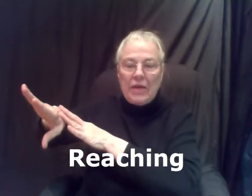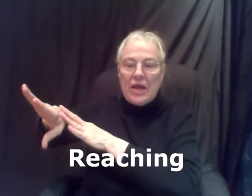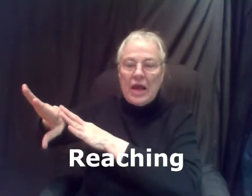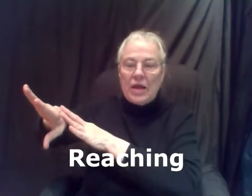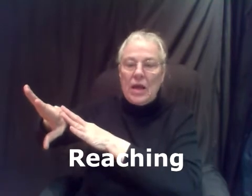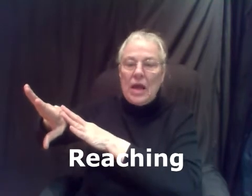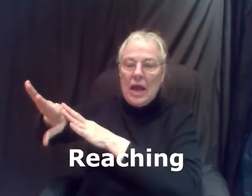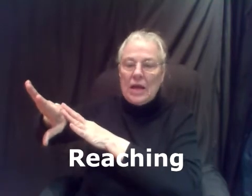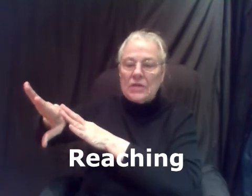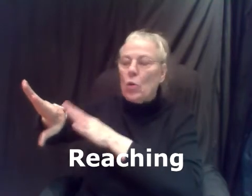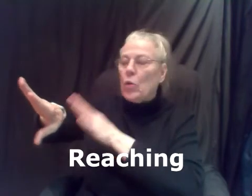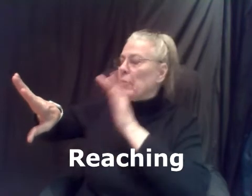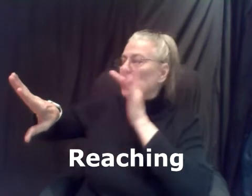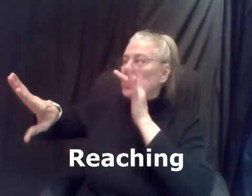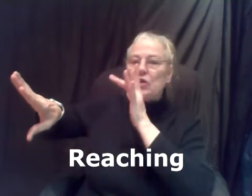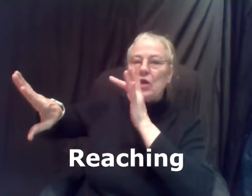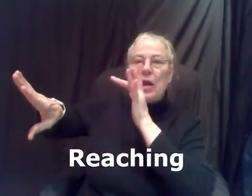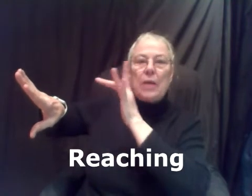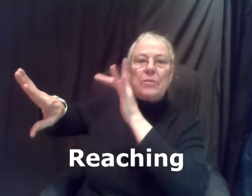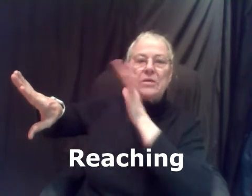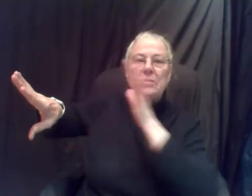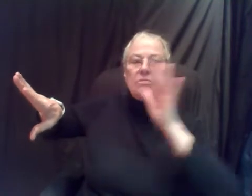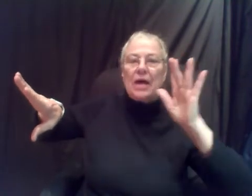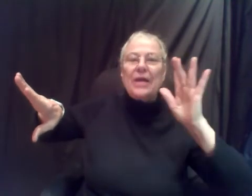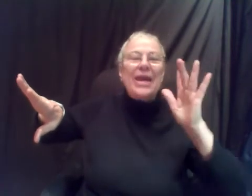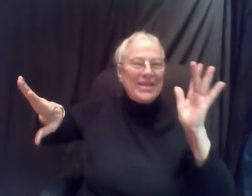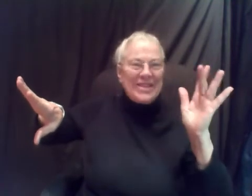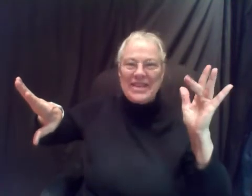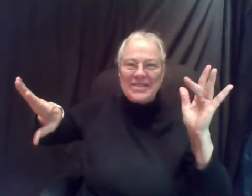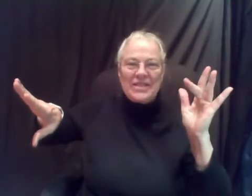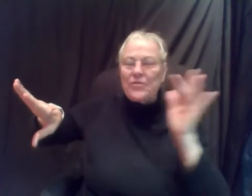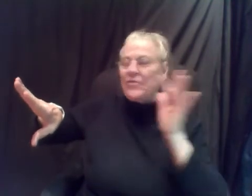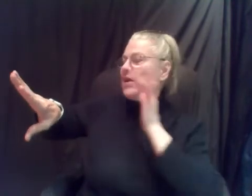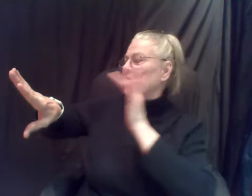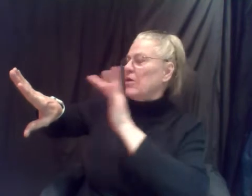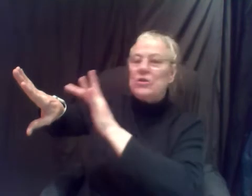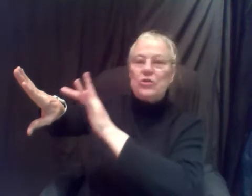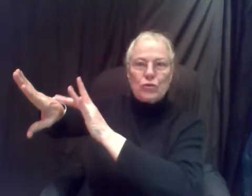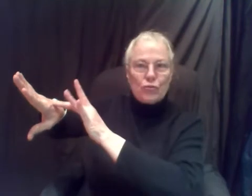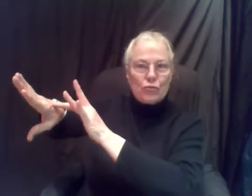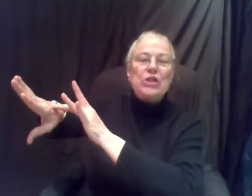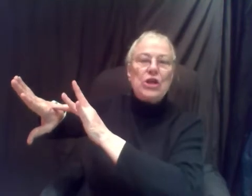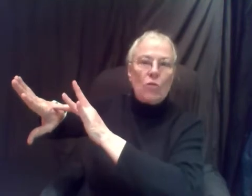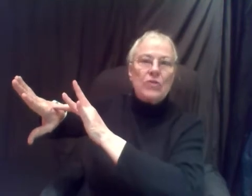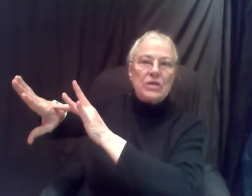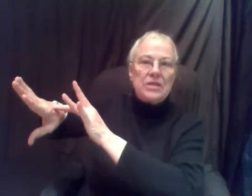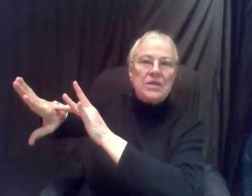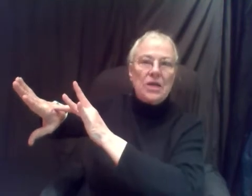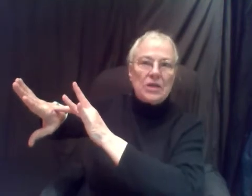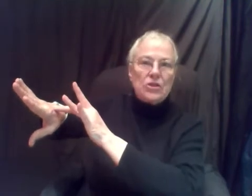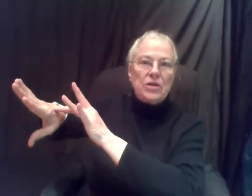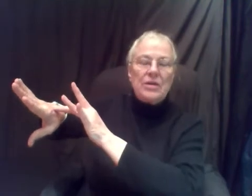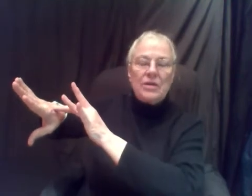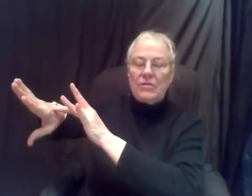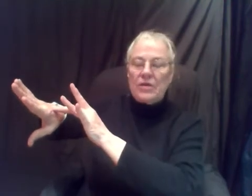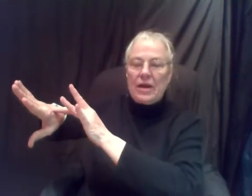hand. And so when I'm reaching, I'm, again, at center finger, just reaching over to touch